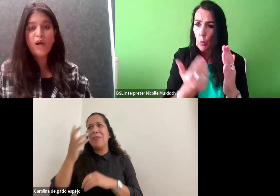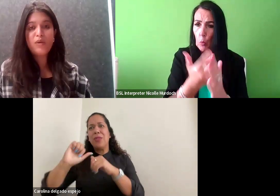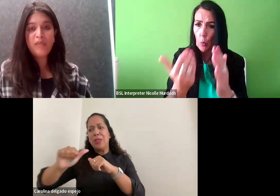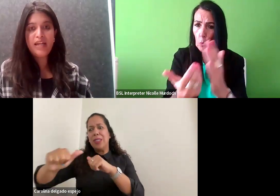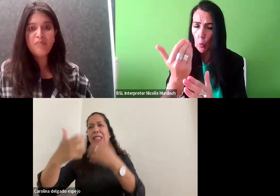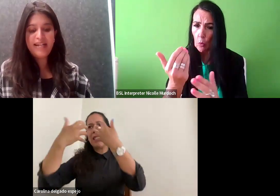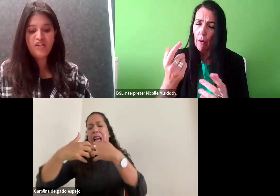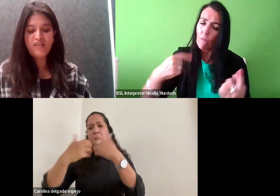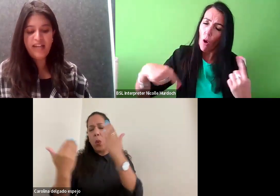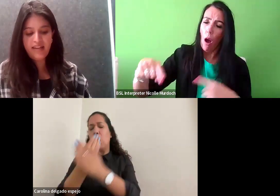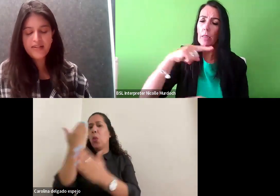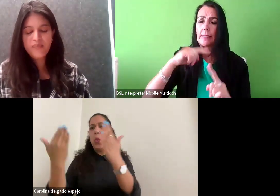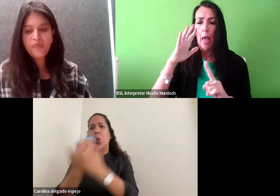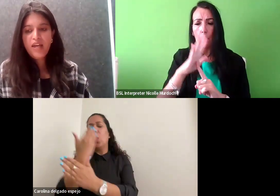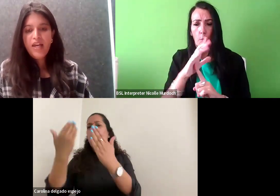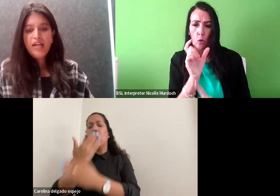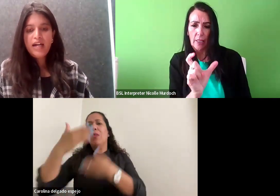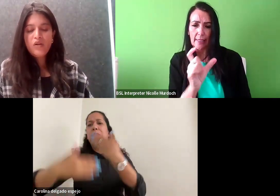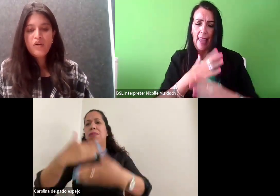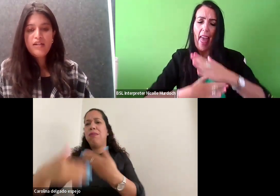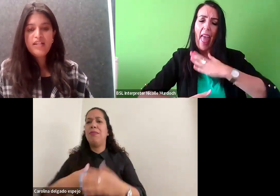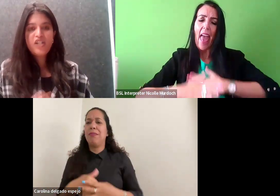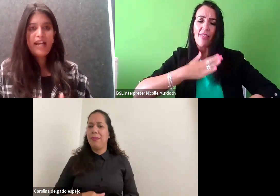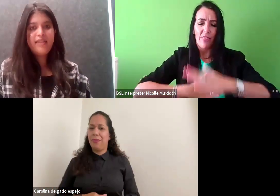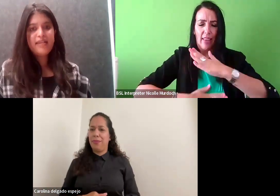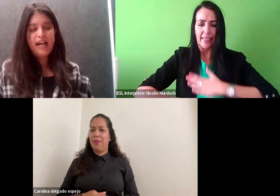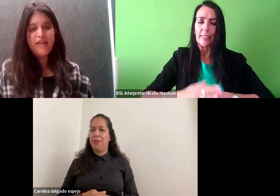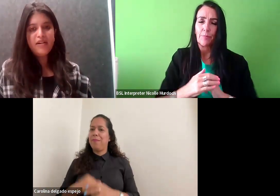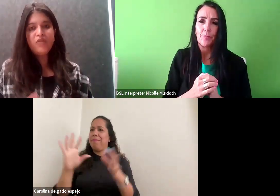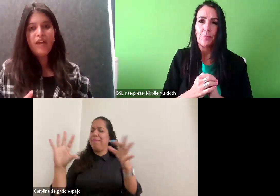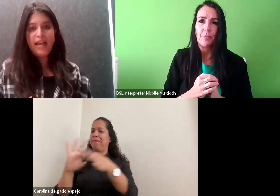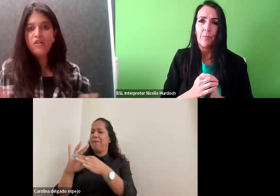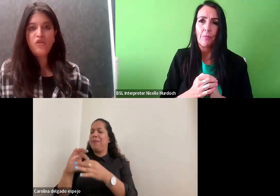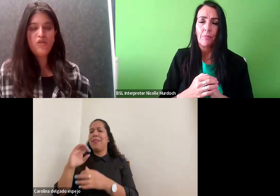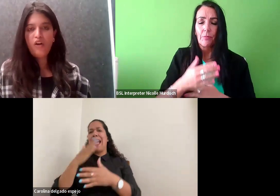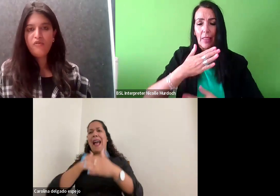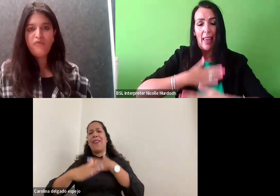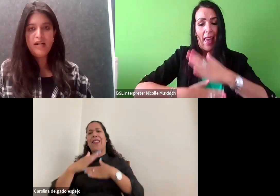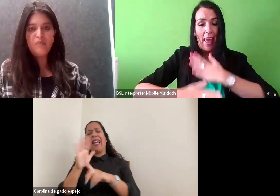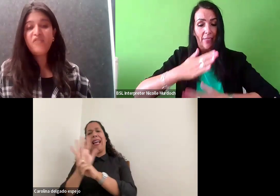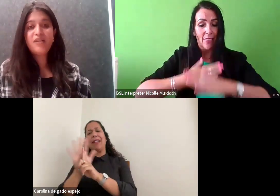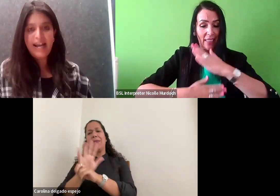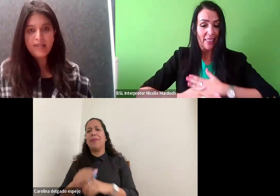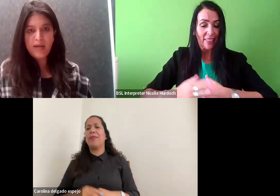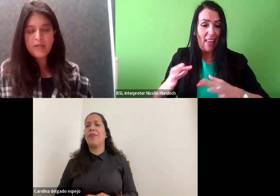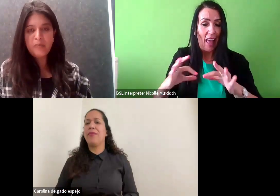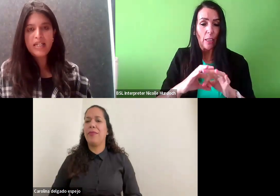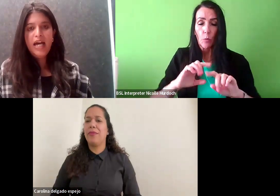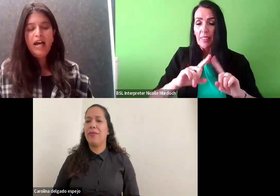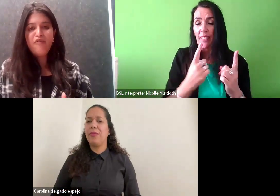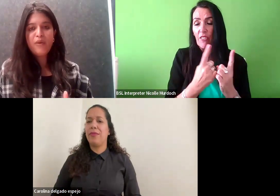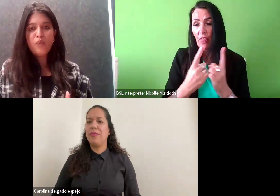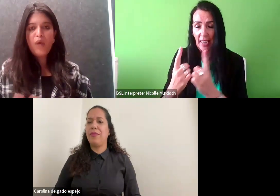of what we mean by digital ethics. Now, digital ethics can cover a range of different aspects,